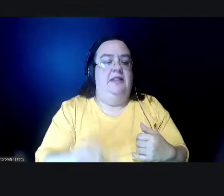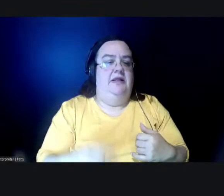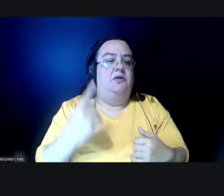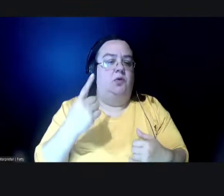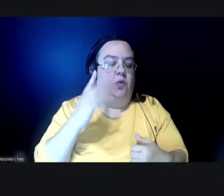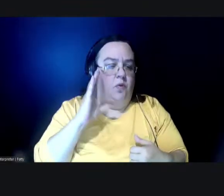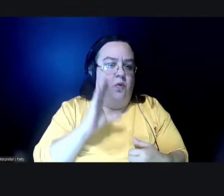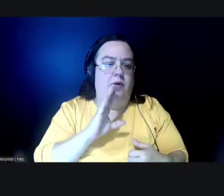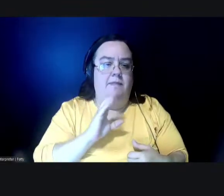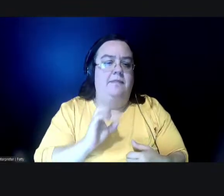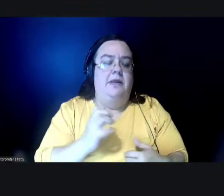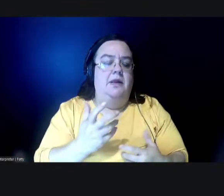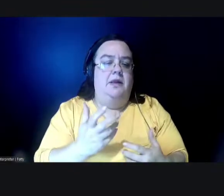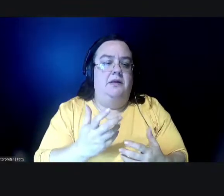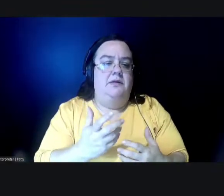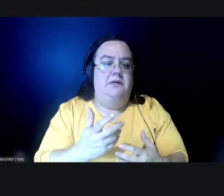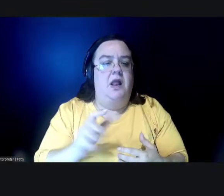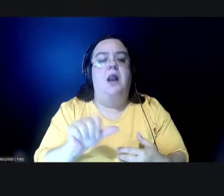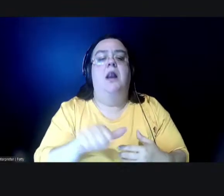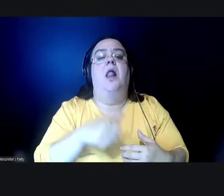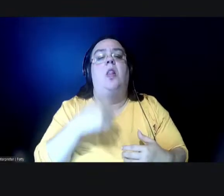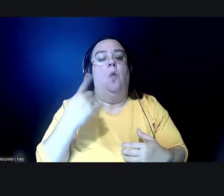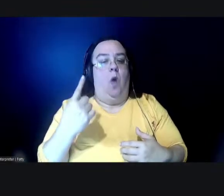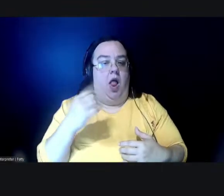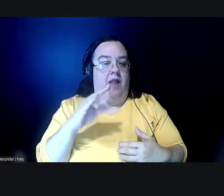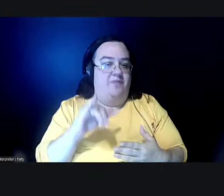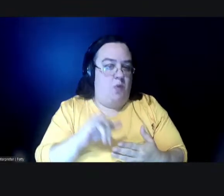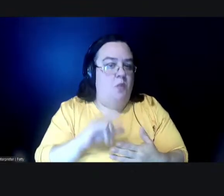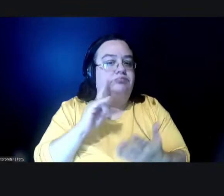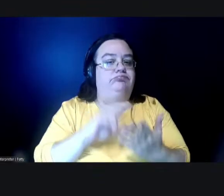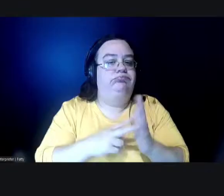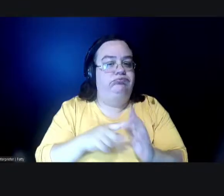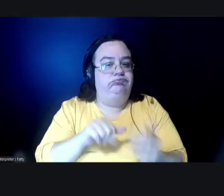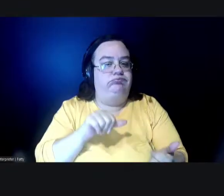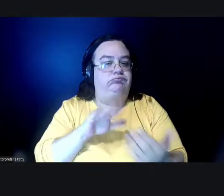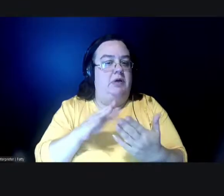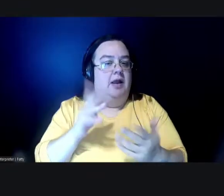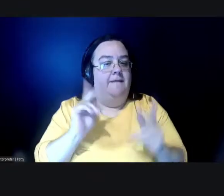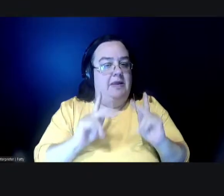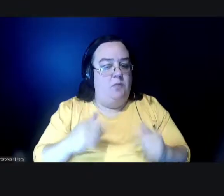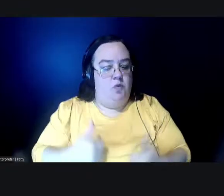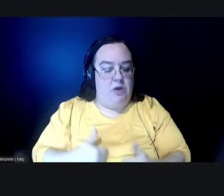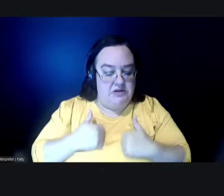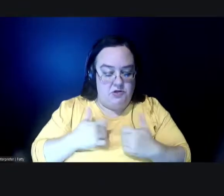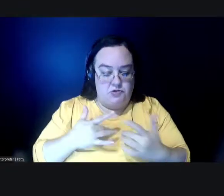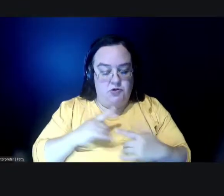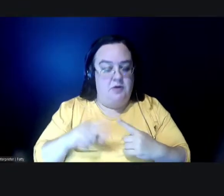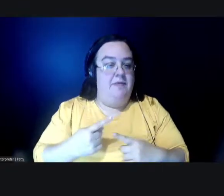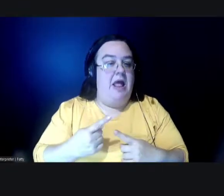be another one of those to address resident concerns about public safety. Councilmember Wade.